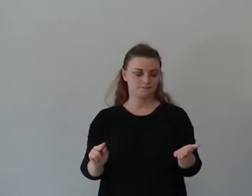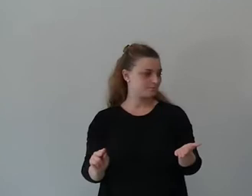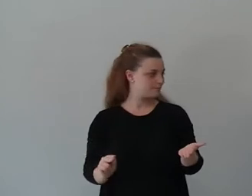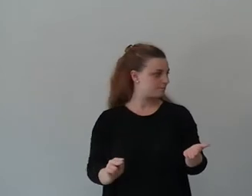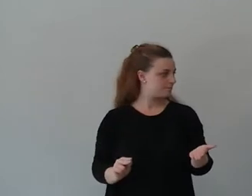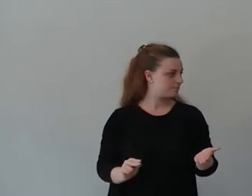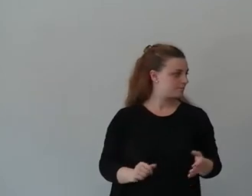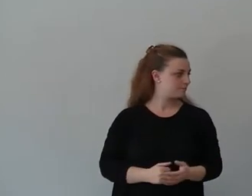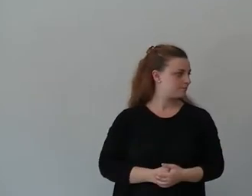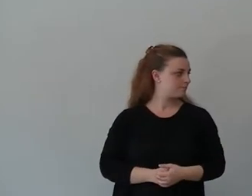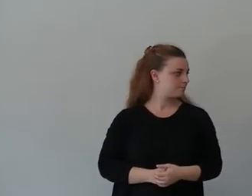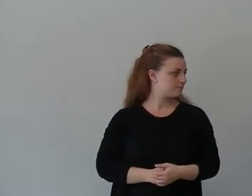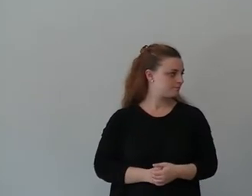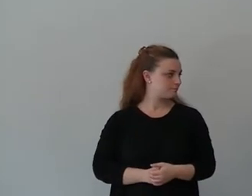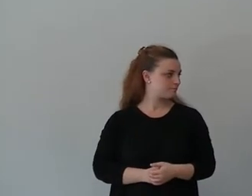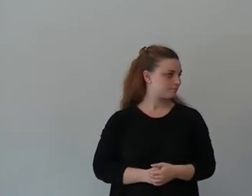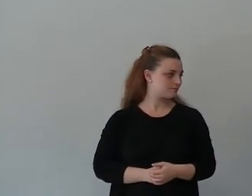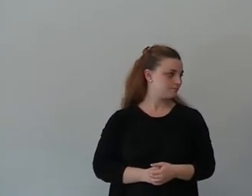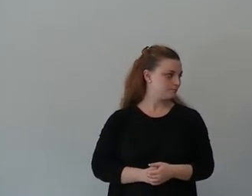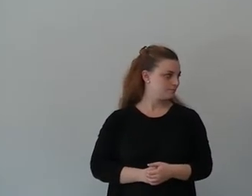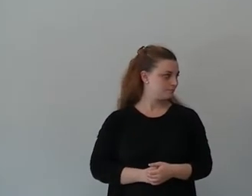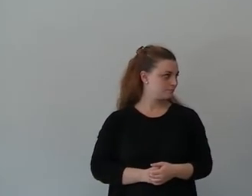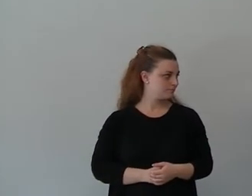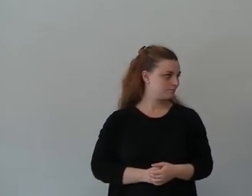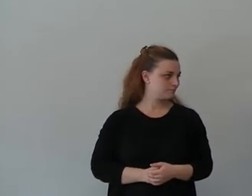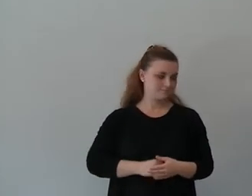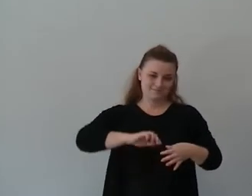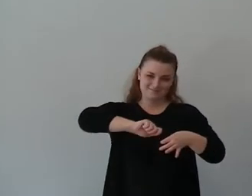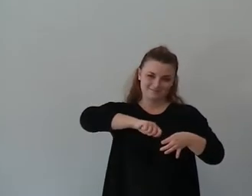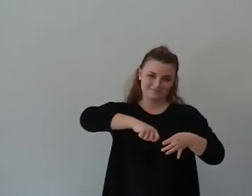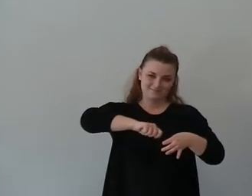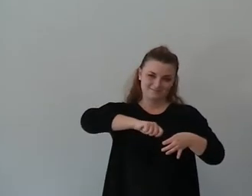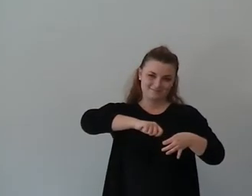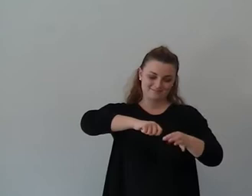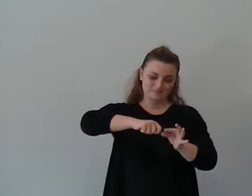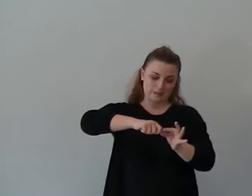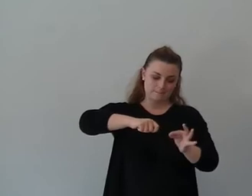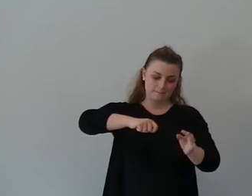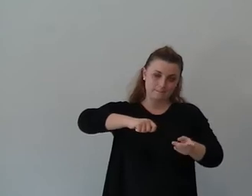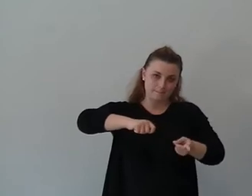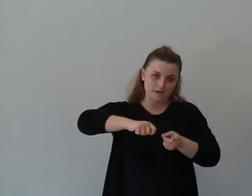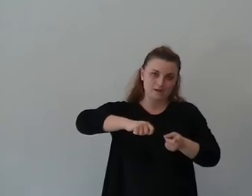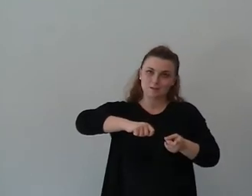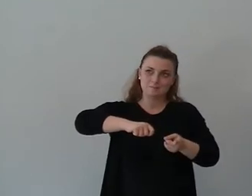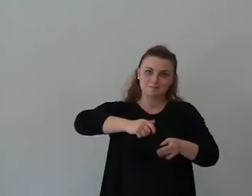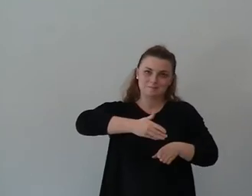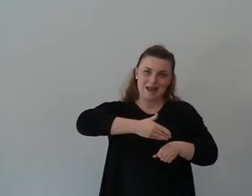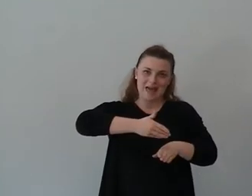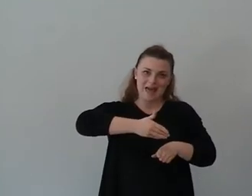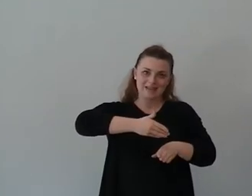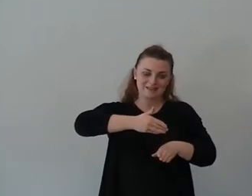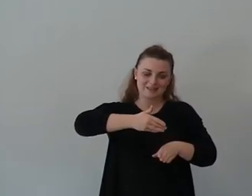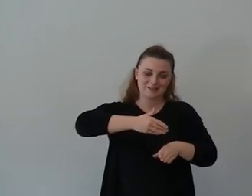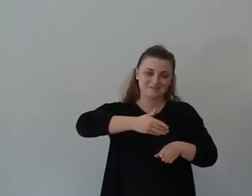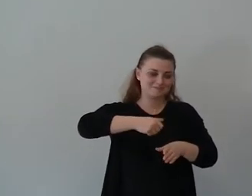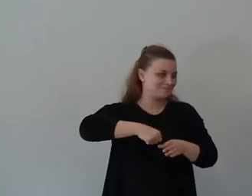Oh, I finished sharpening my pencil too early, sorry. Ho finito di affilare la matita troppo presto, scusami. The reason I wanted to talk about the